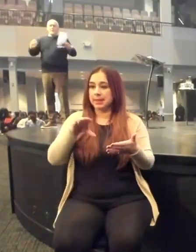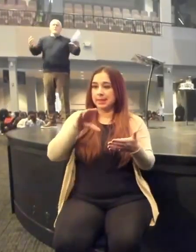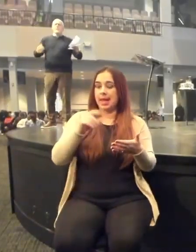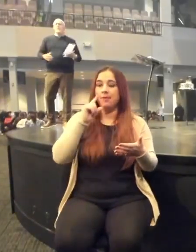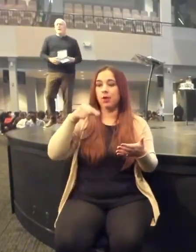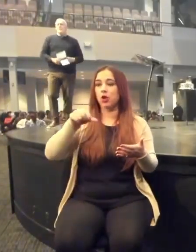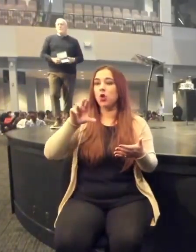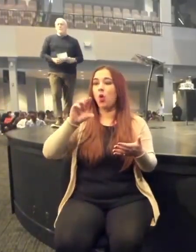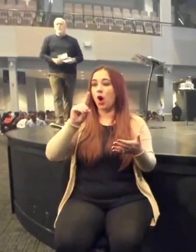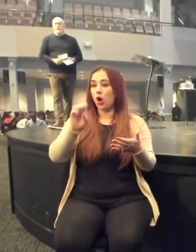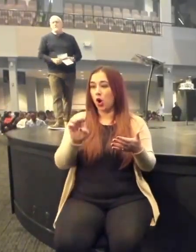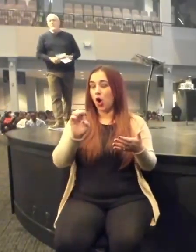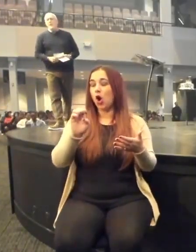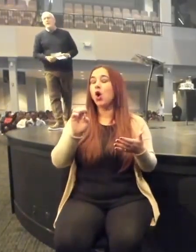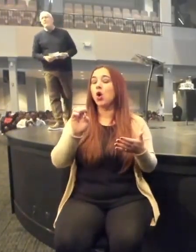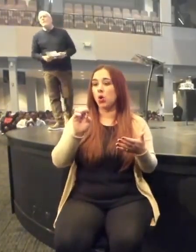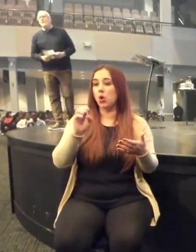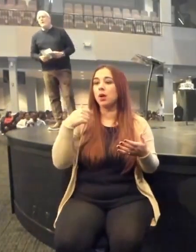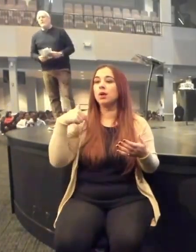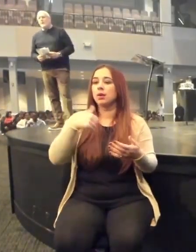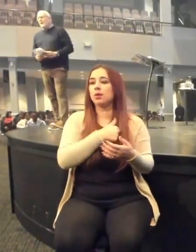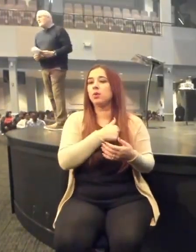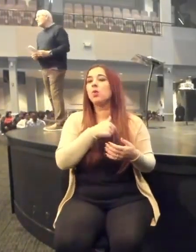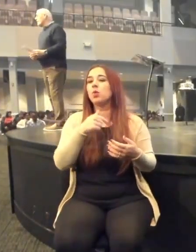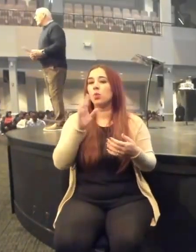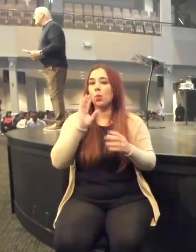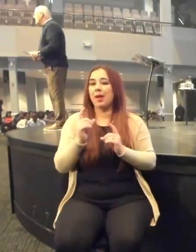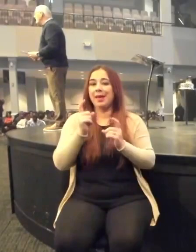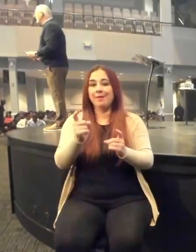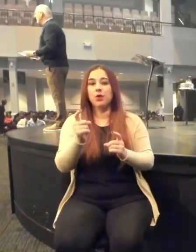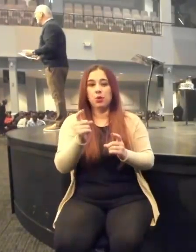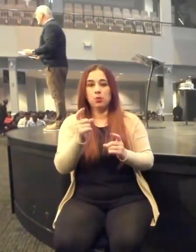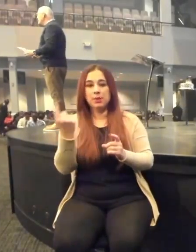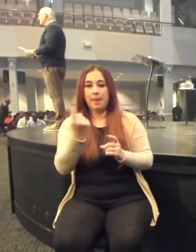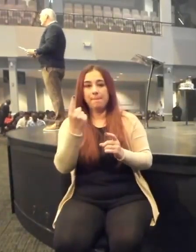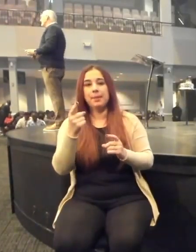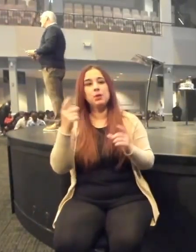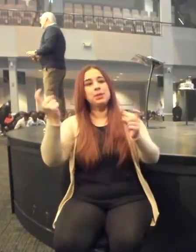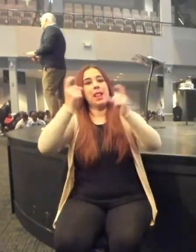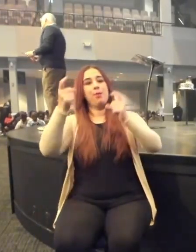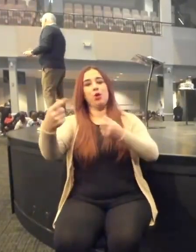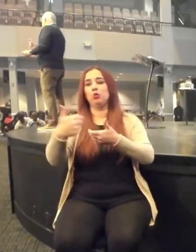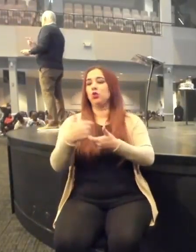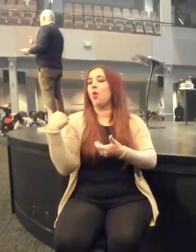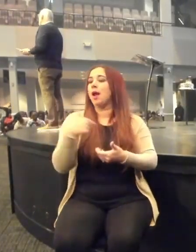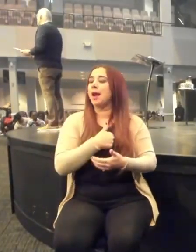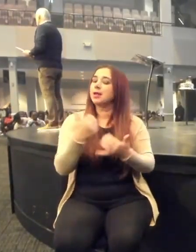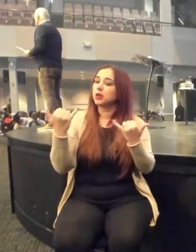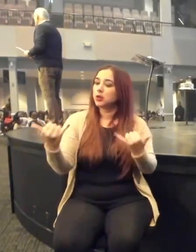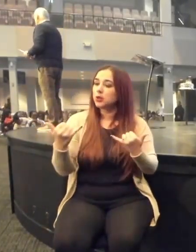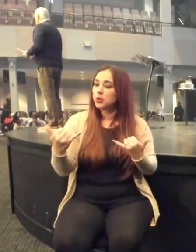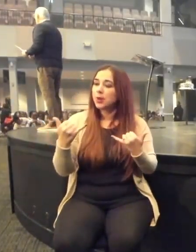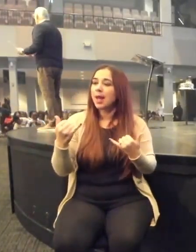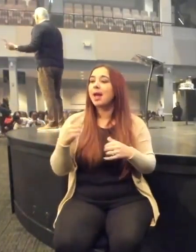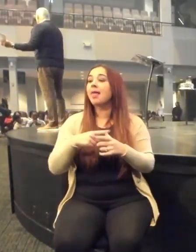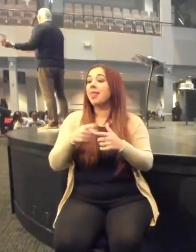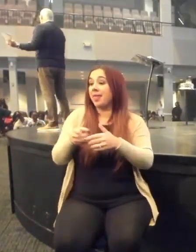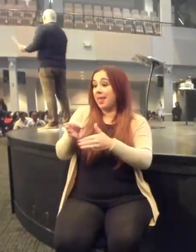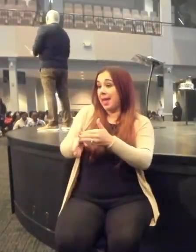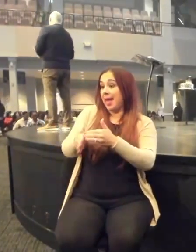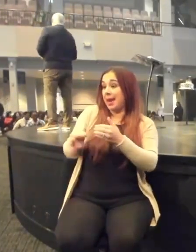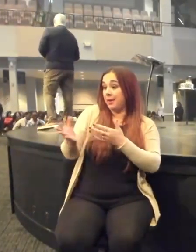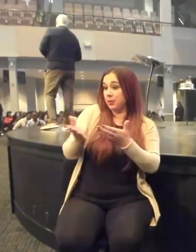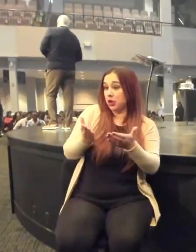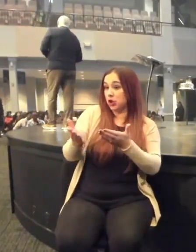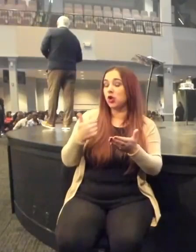It opens up a connection here with us, and we're going to give you a gift in celebration of you being with us here today. And also at the end of today's service, we always have a meet